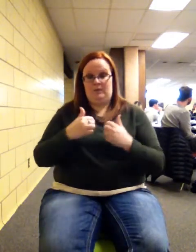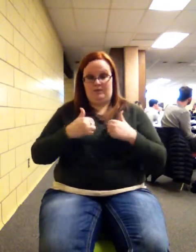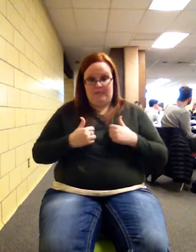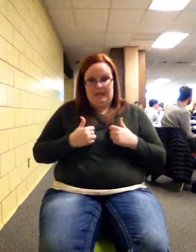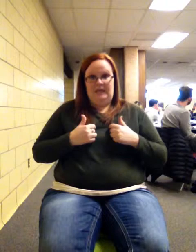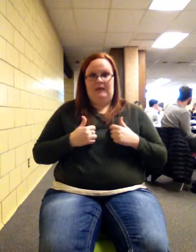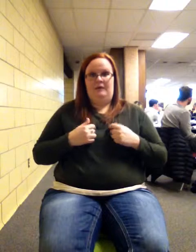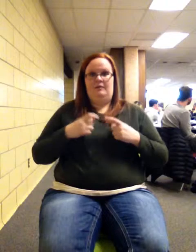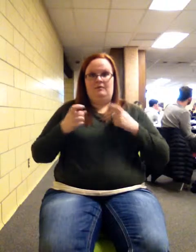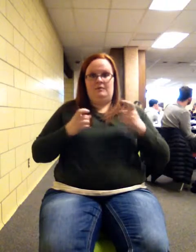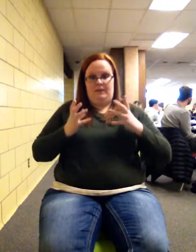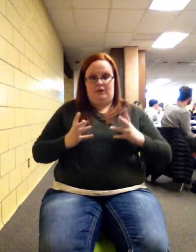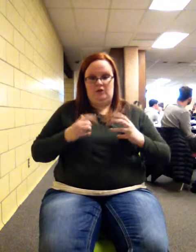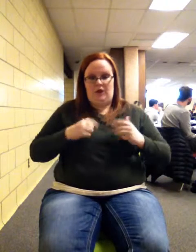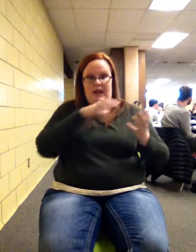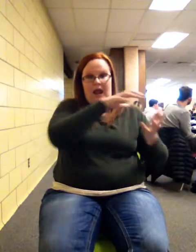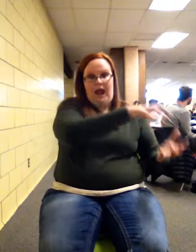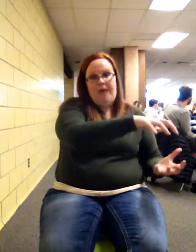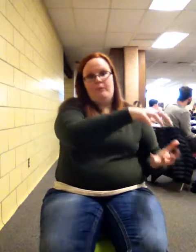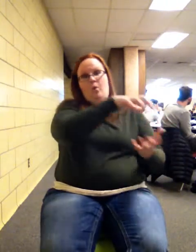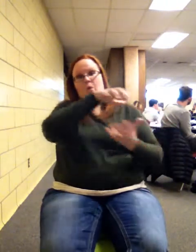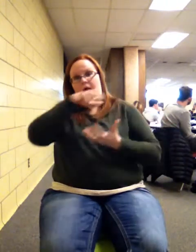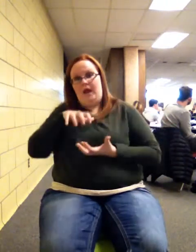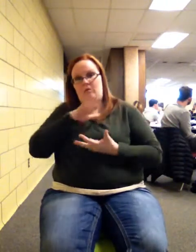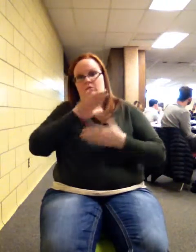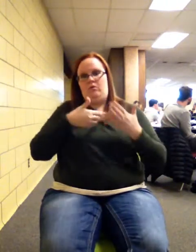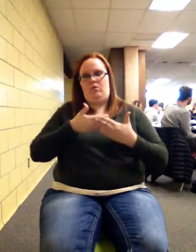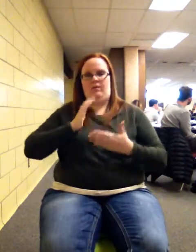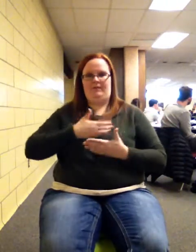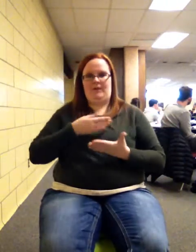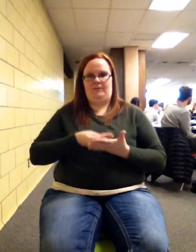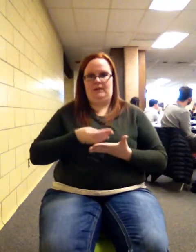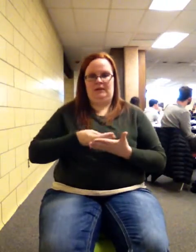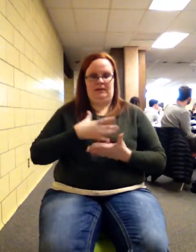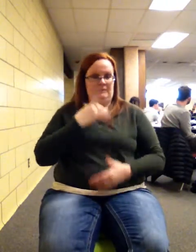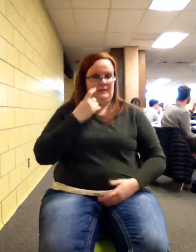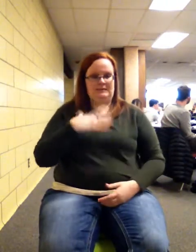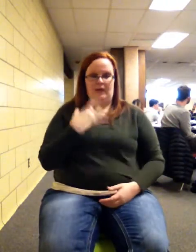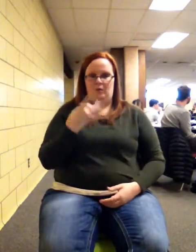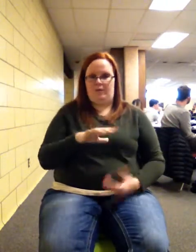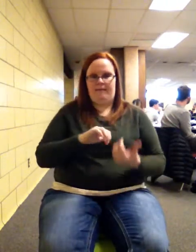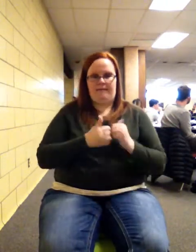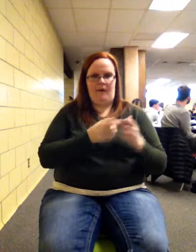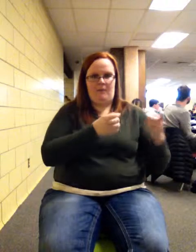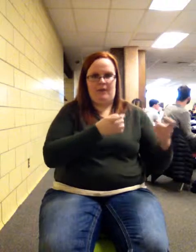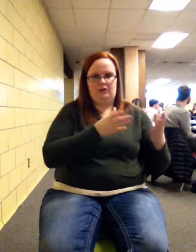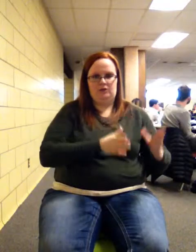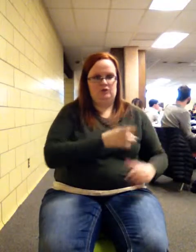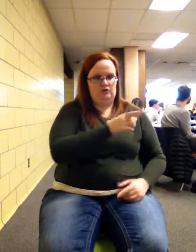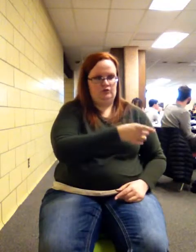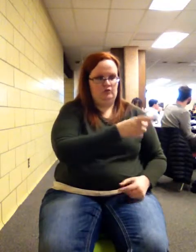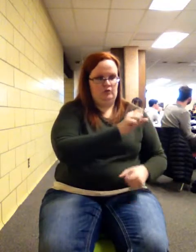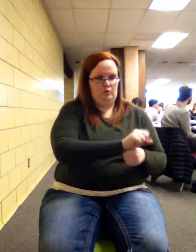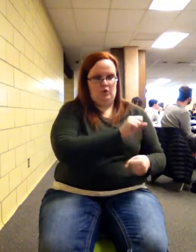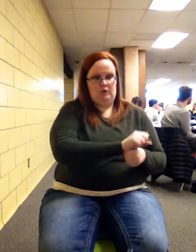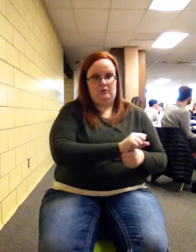manager and I pull all of our money out of company number one, because I don't like the way management is working. So then the threat of firing